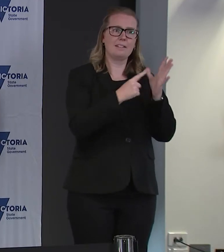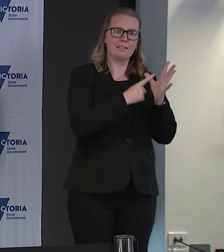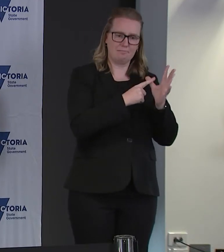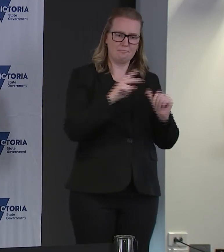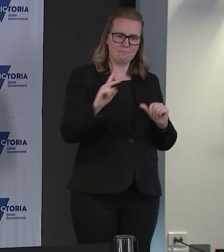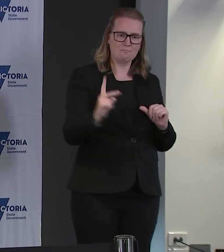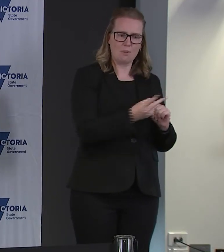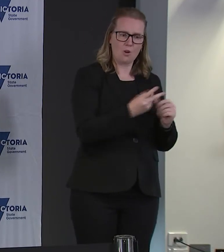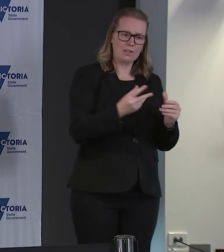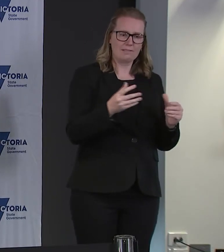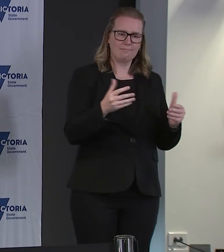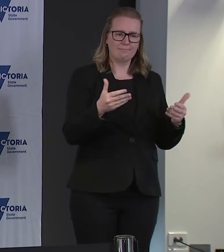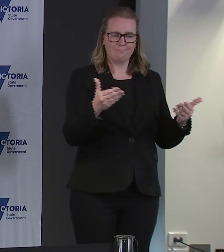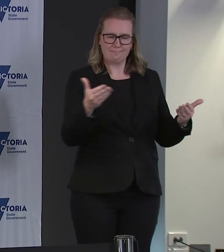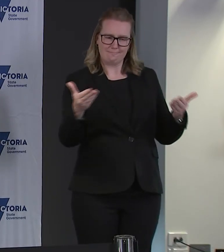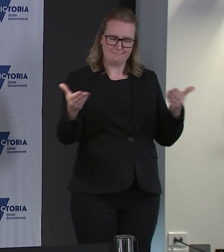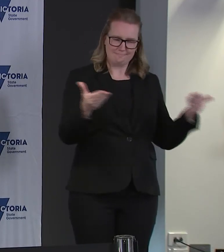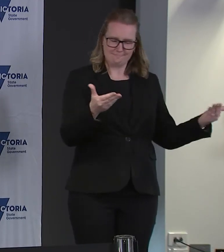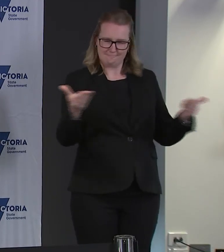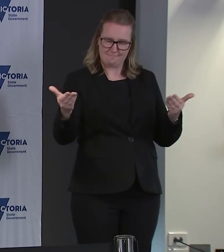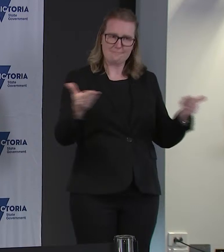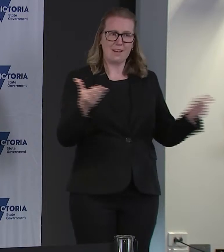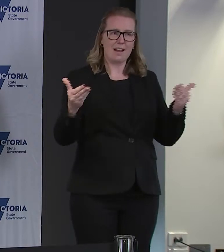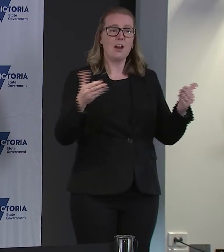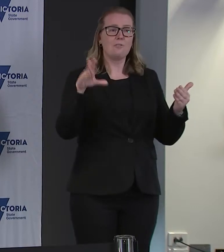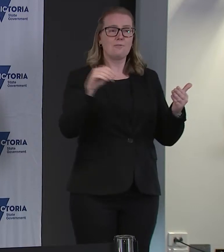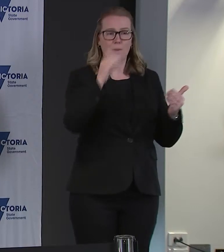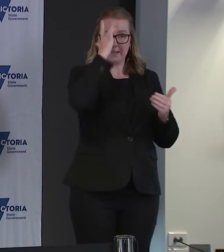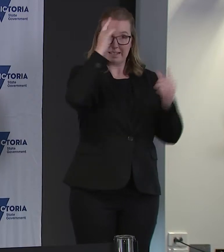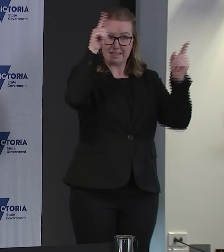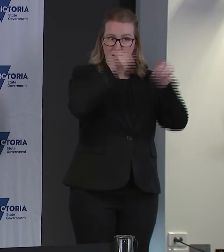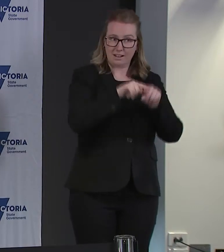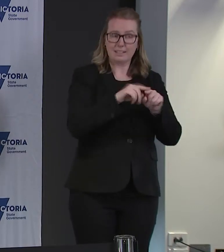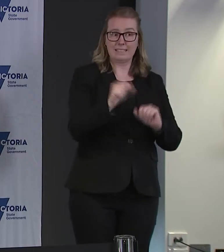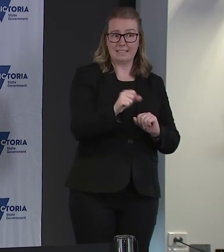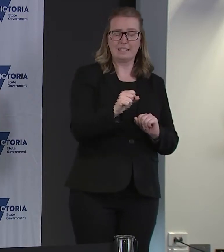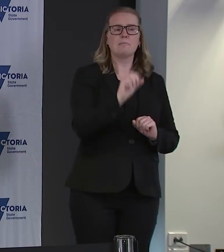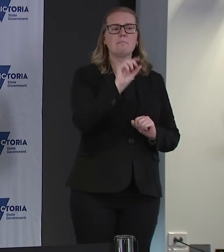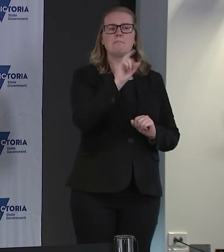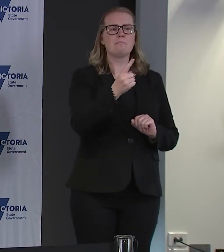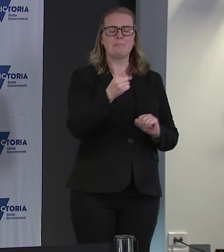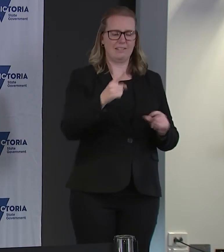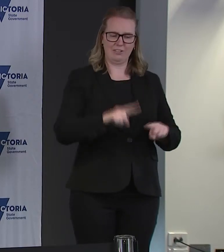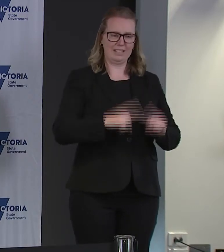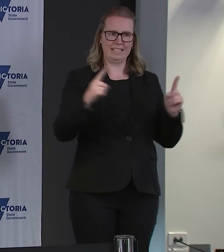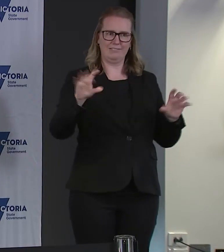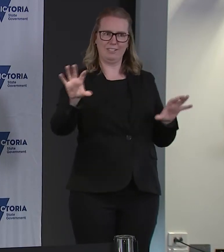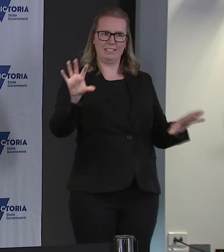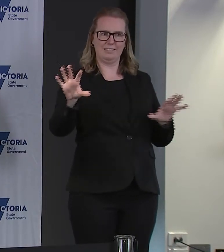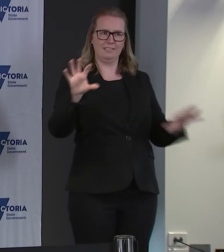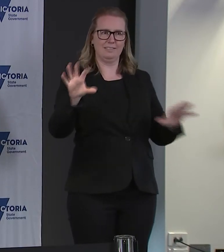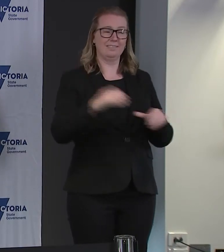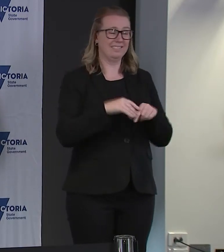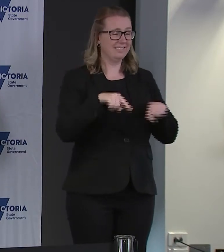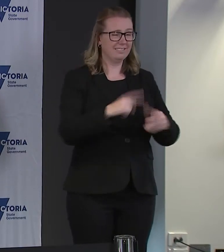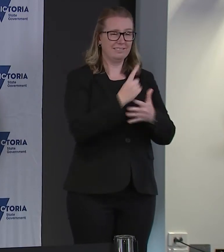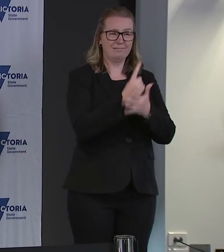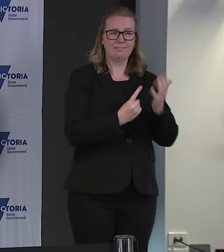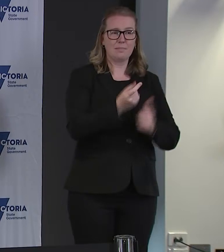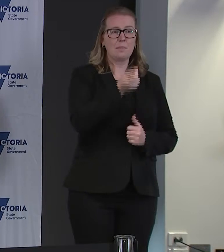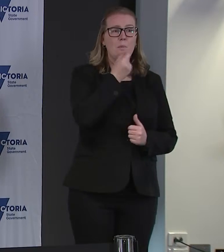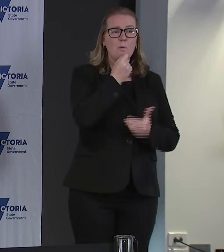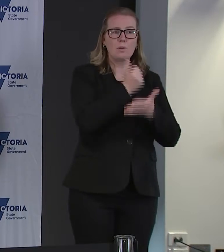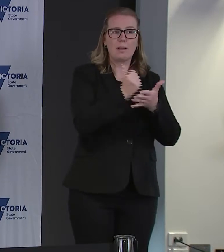described in India, but they're very different. So we have virtually no transmission here. We have tiny, tiny numbers, so it would not